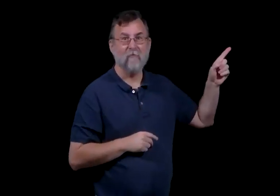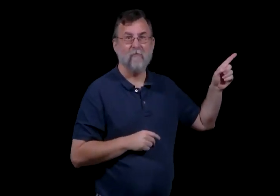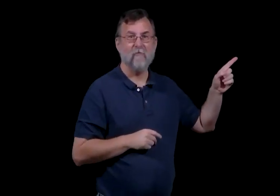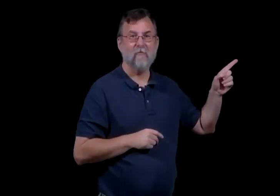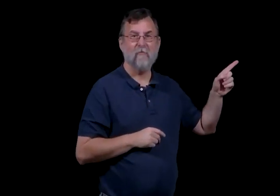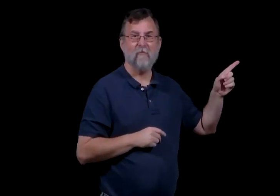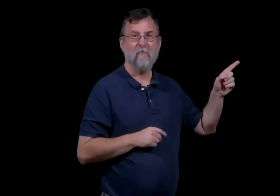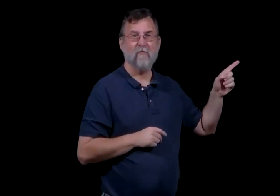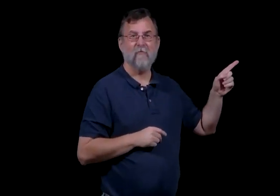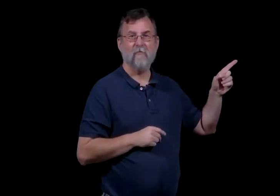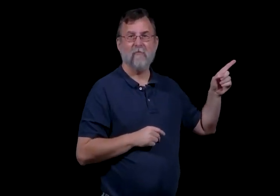Okay, next.